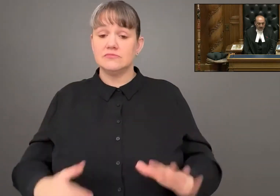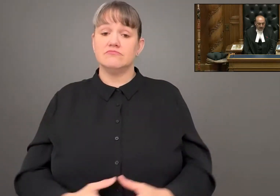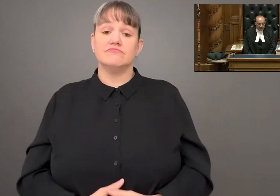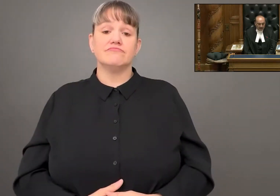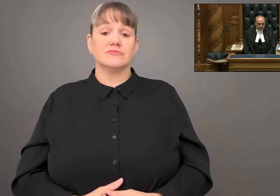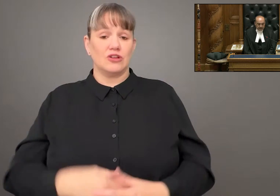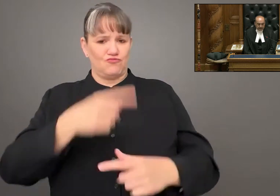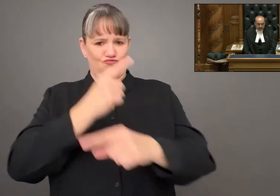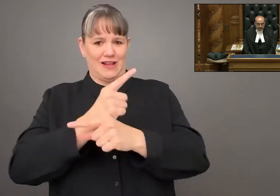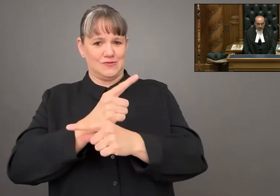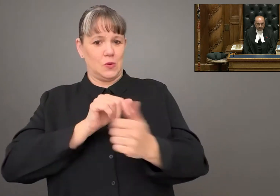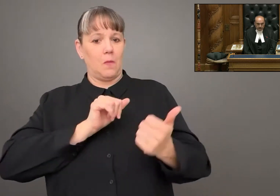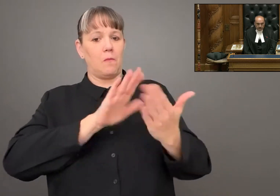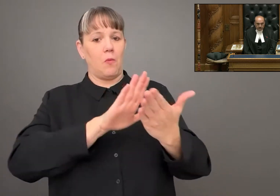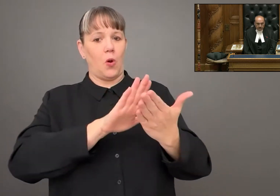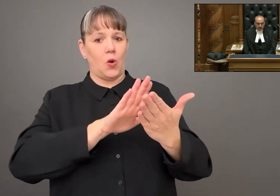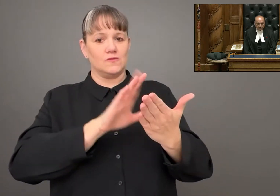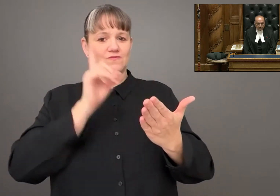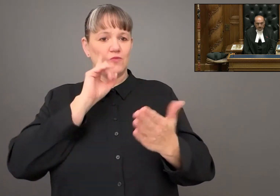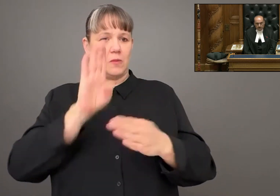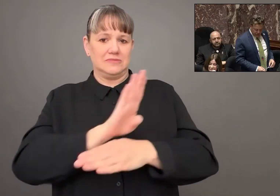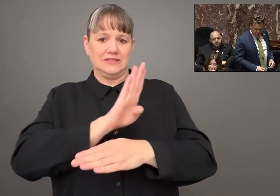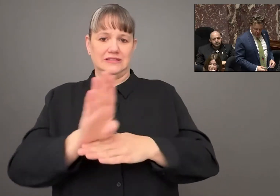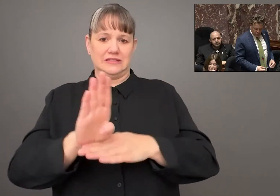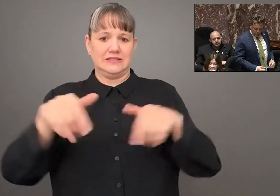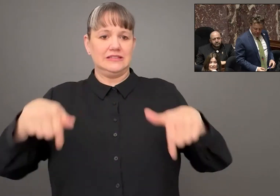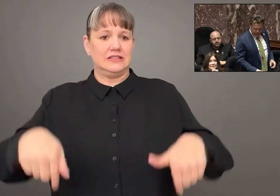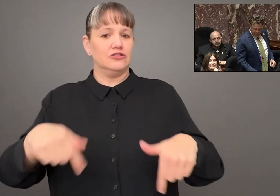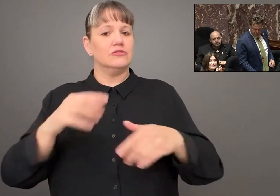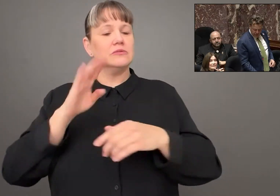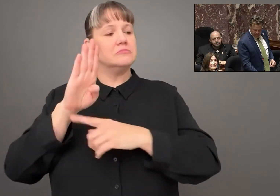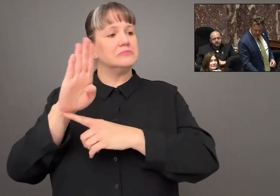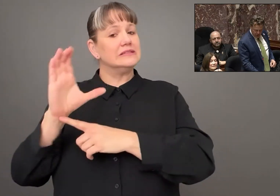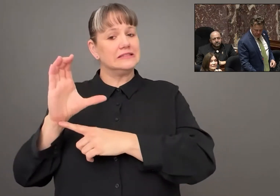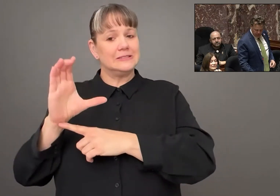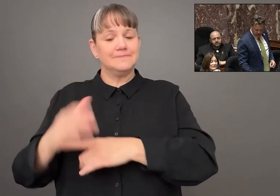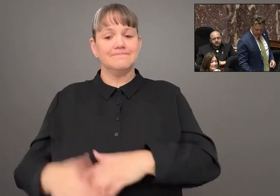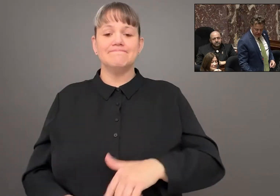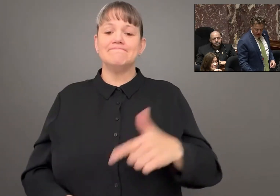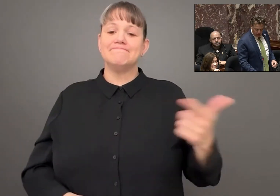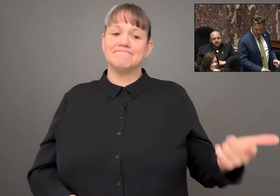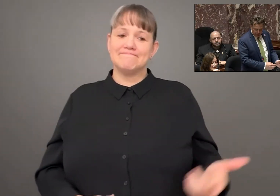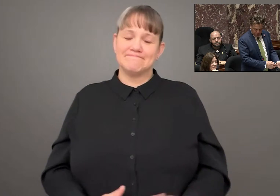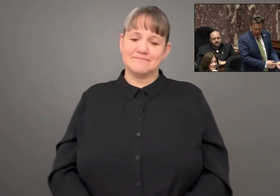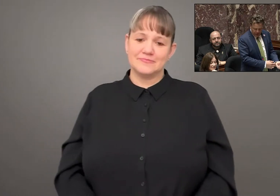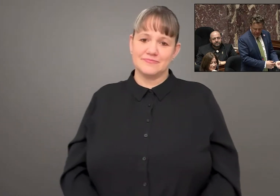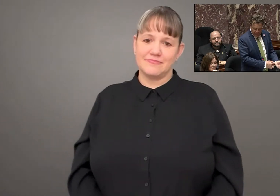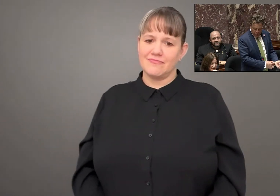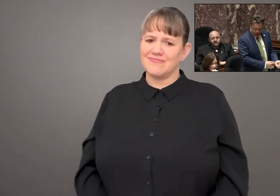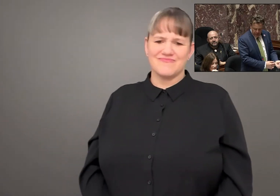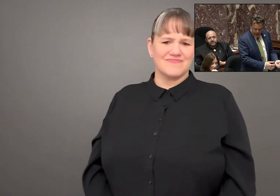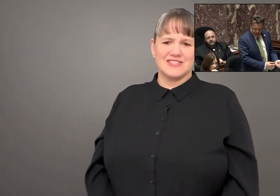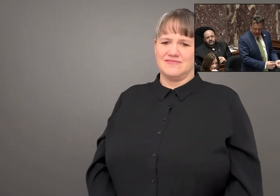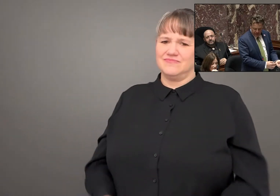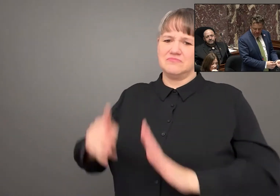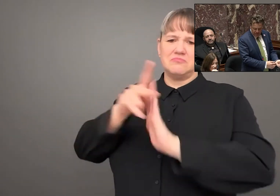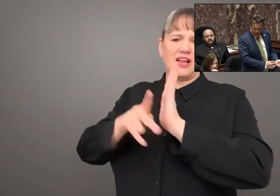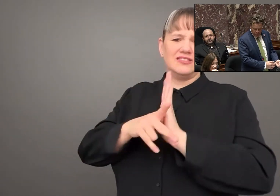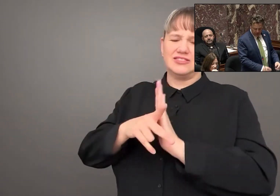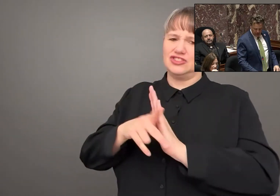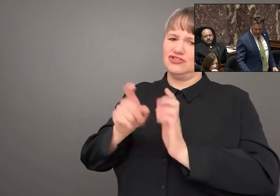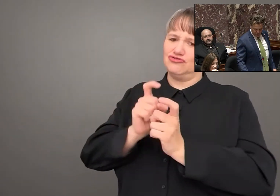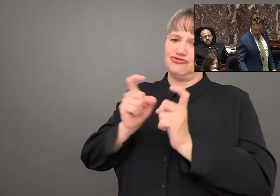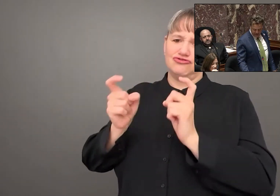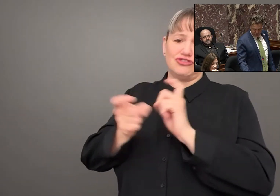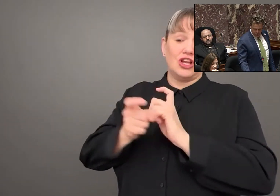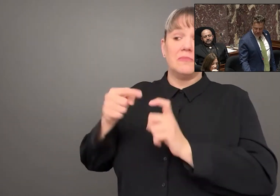Member supplemental. Mr. Speaker, this policy change represents a concerning shift in the BC government's policies that prioritize LNG